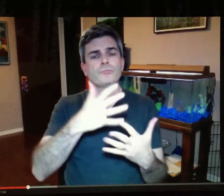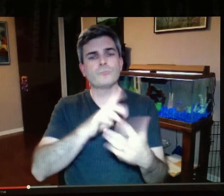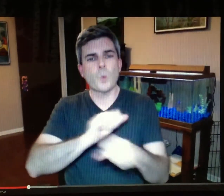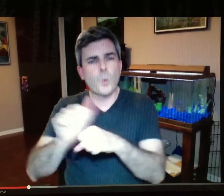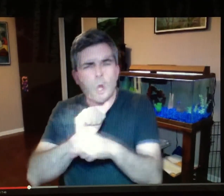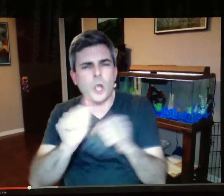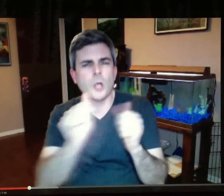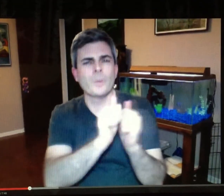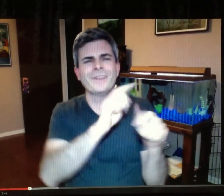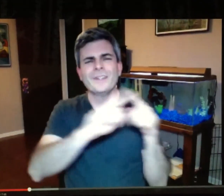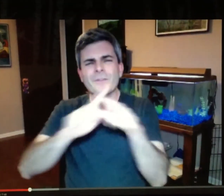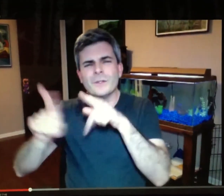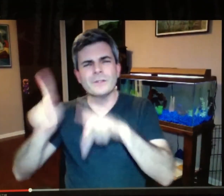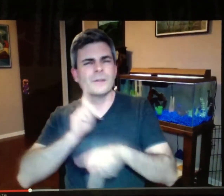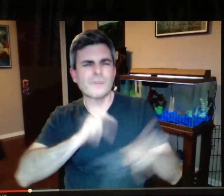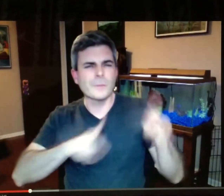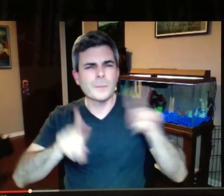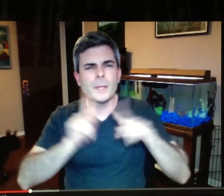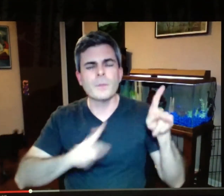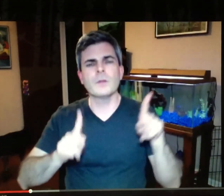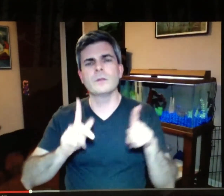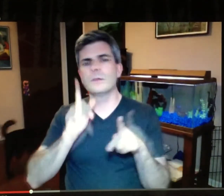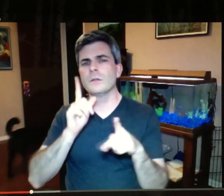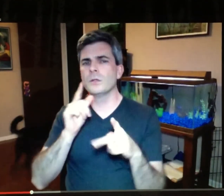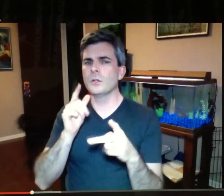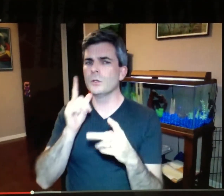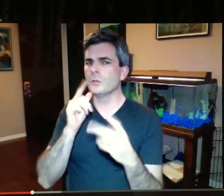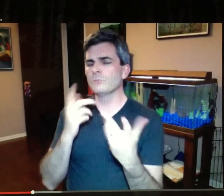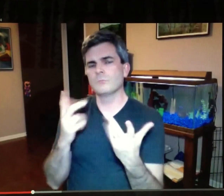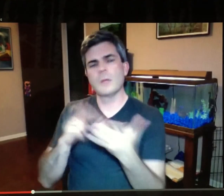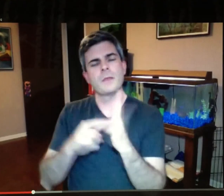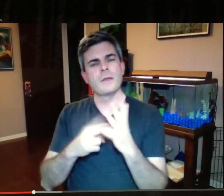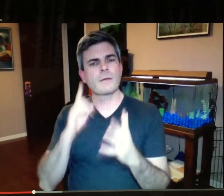My experience as an interpreter, I have worked with many different people,